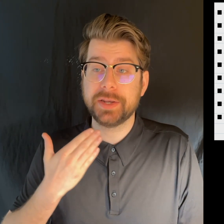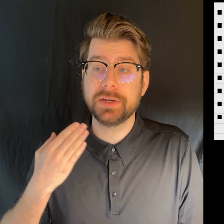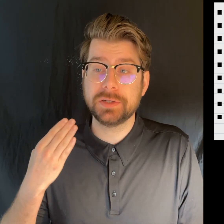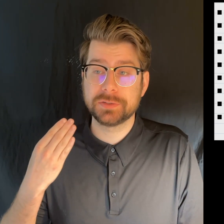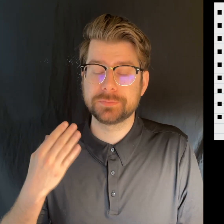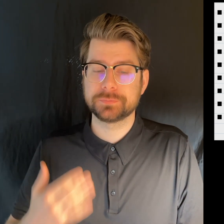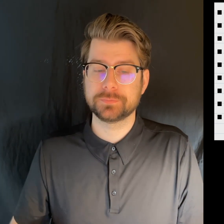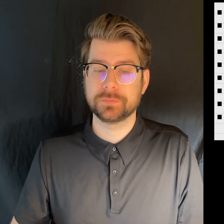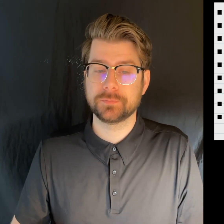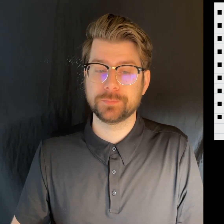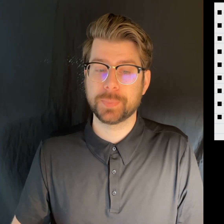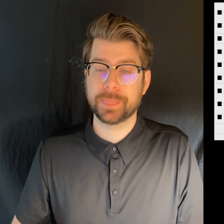coin,